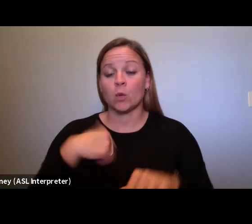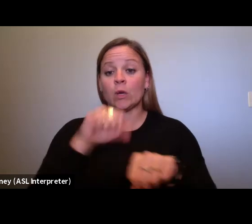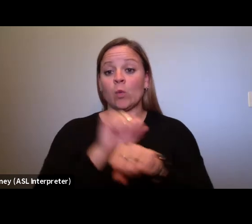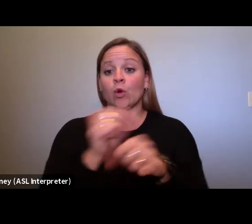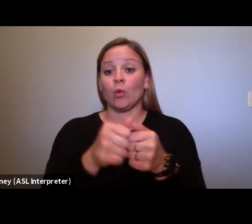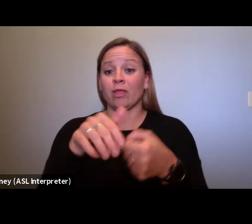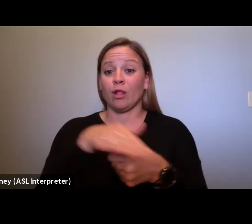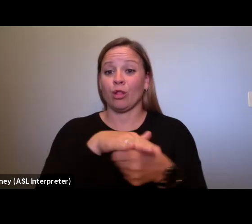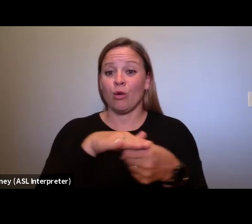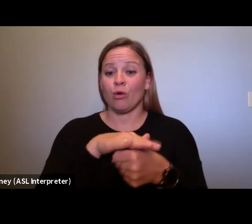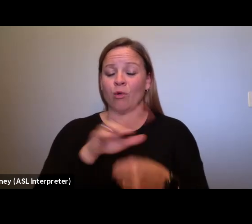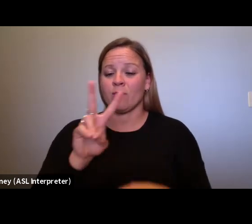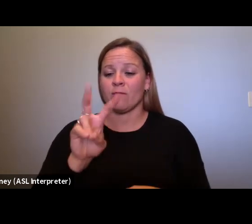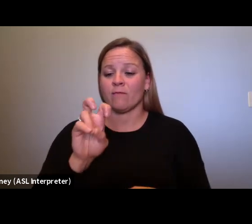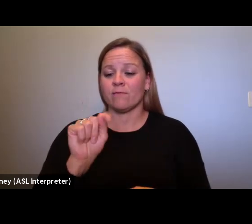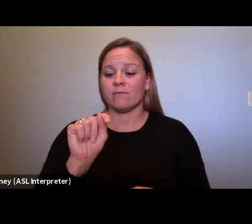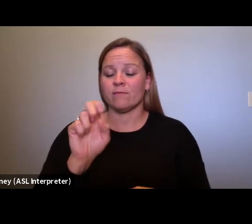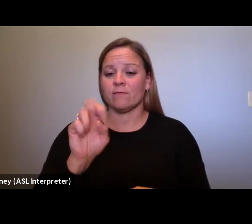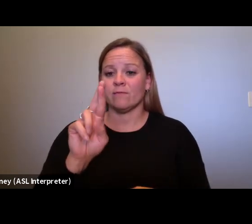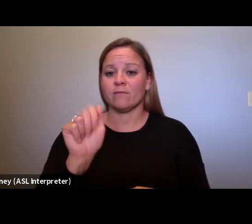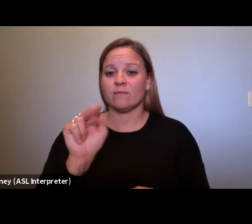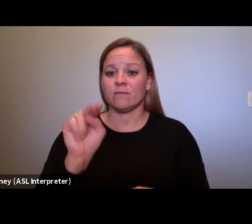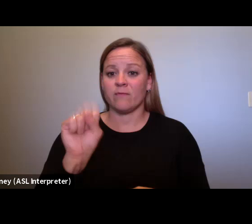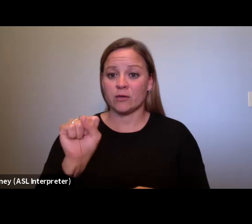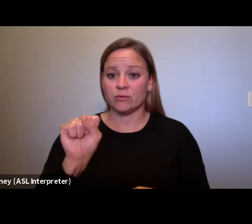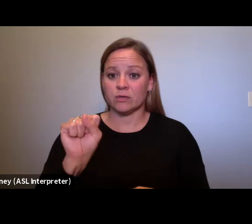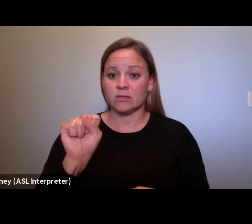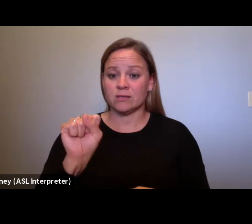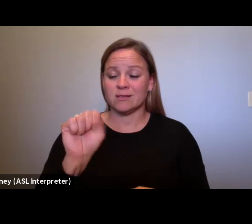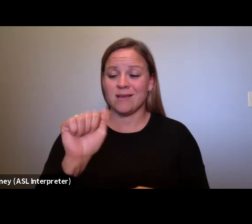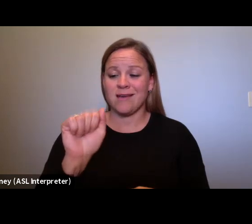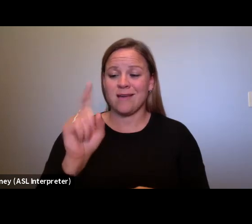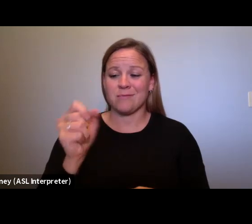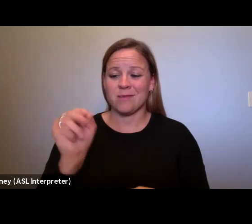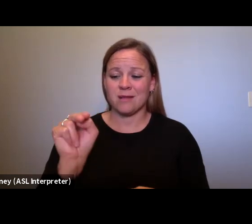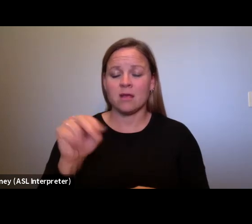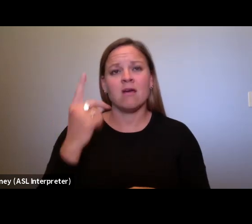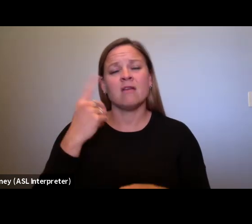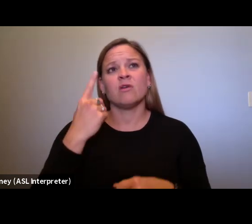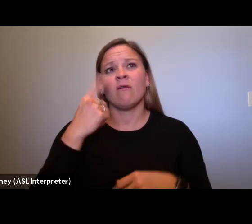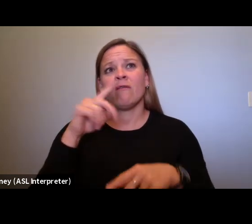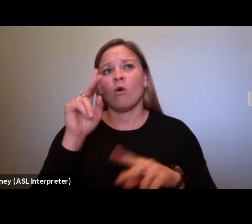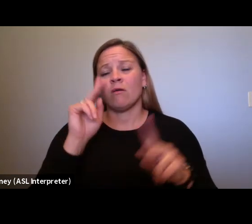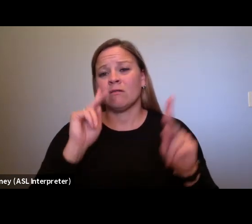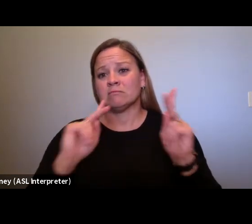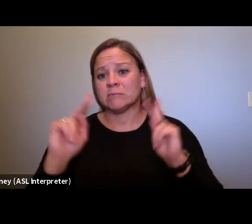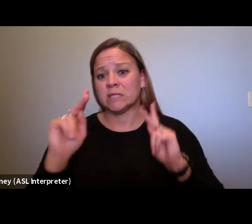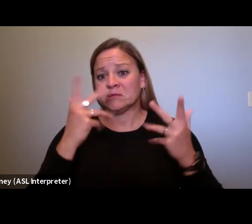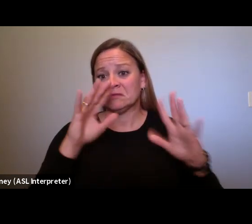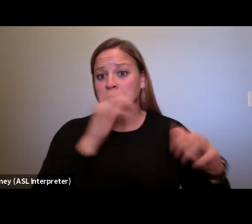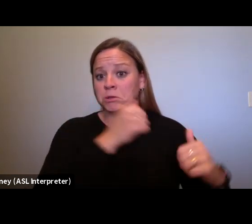local Veterans Administration. So for folks who are